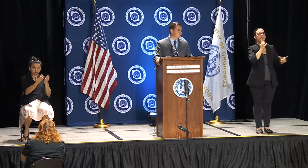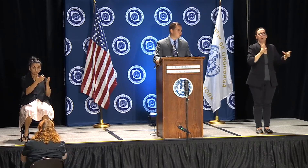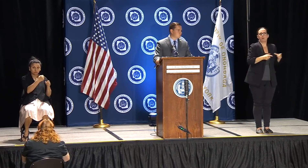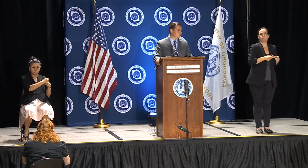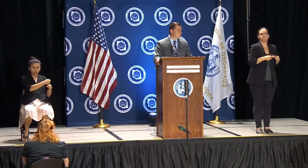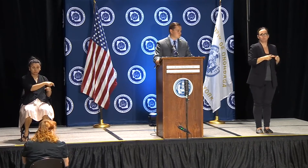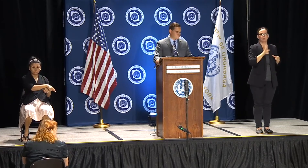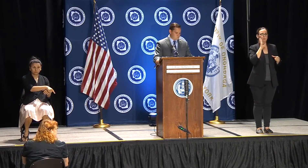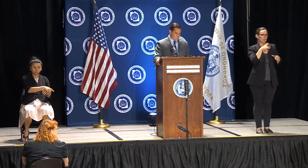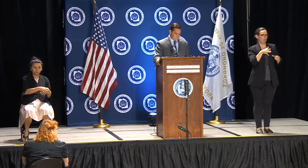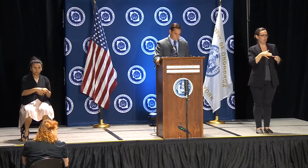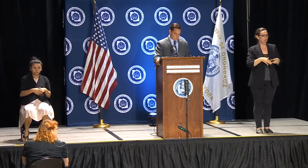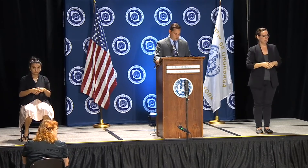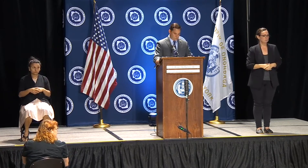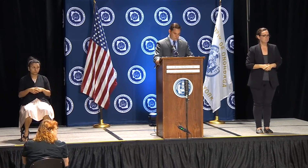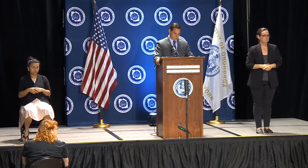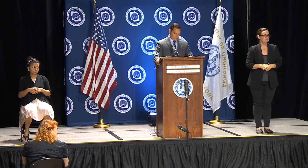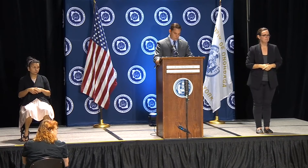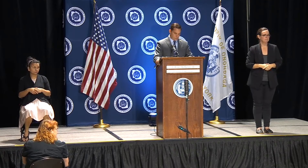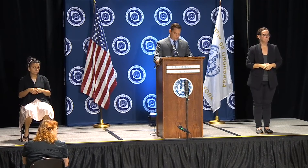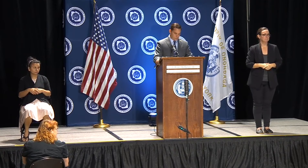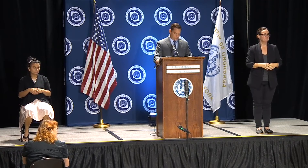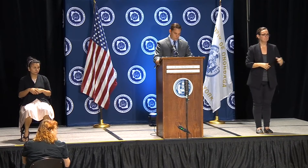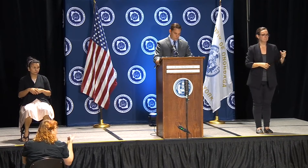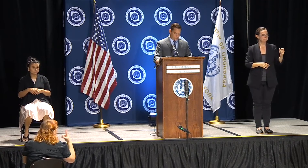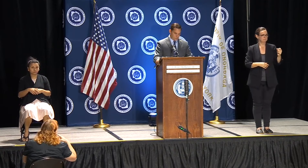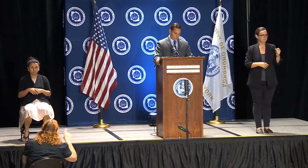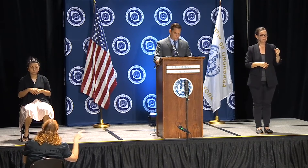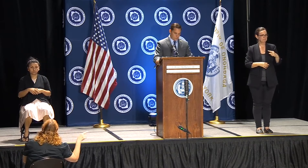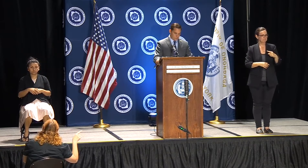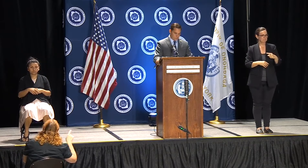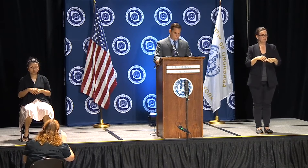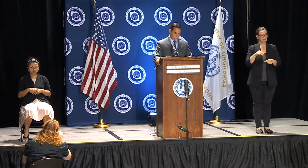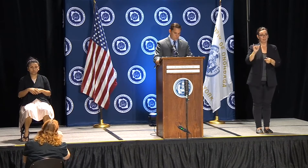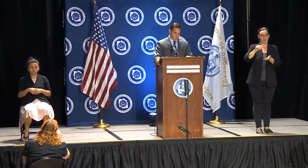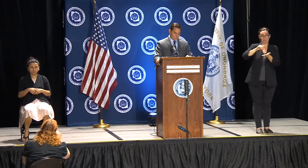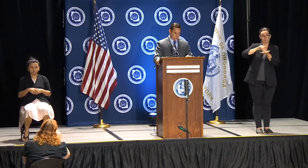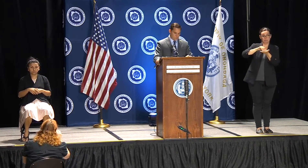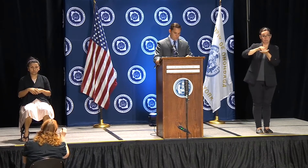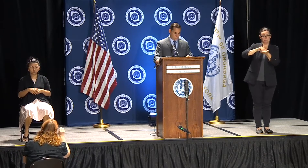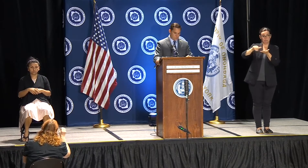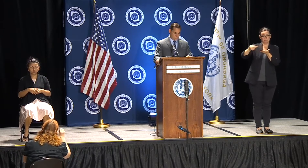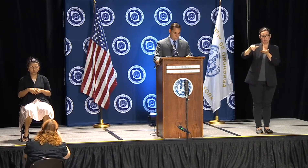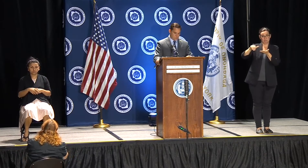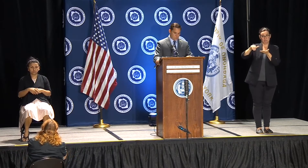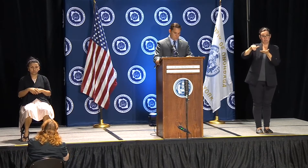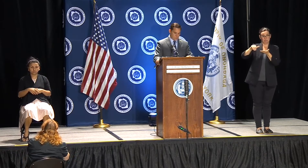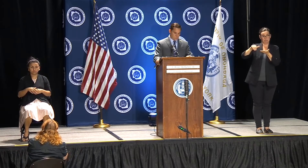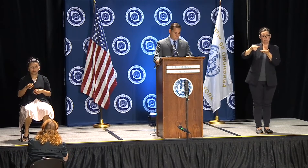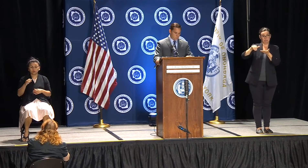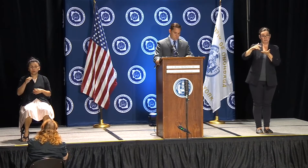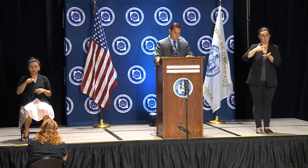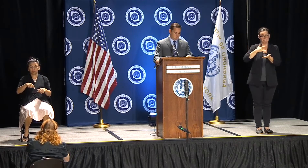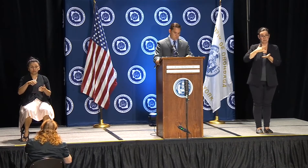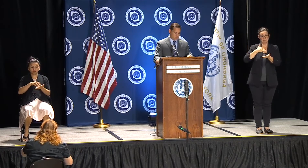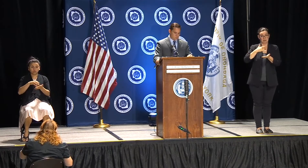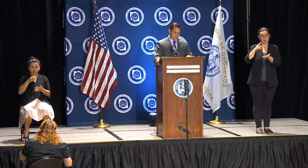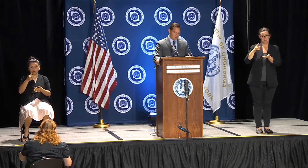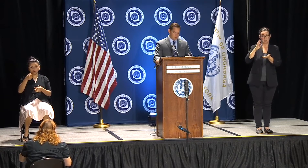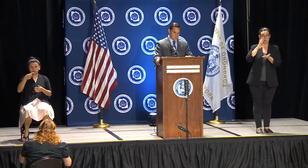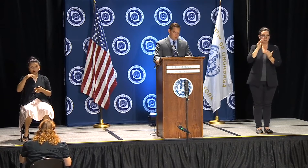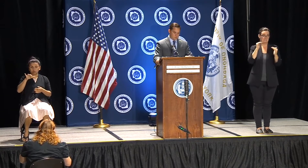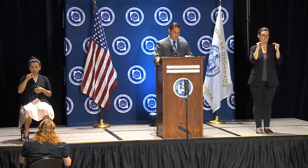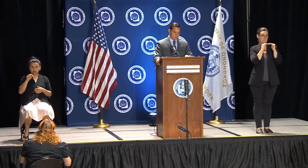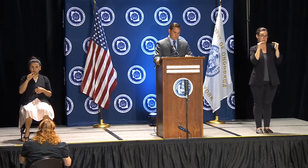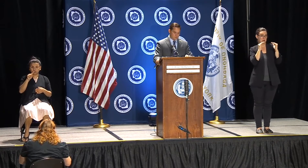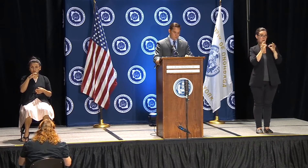Just on the furloughs, is it fair to say that this agreement with the union now will delay your decisions about